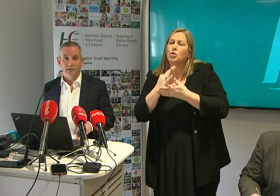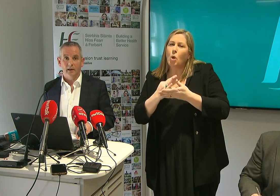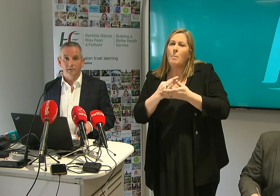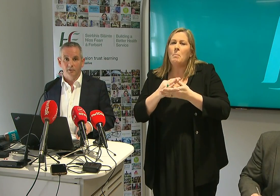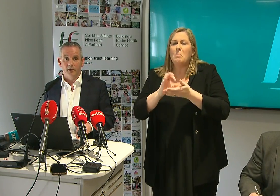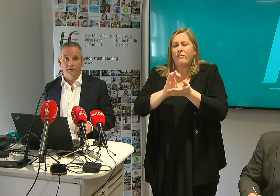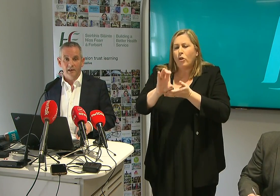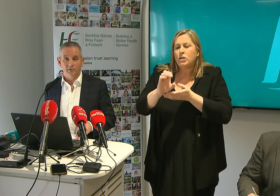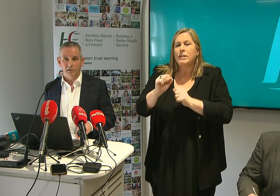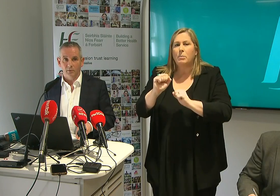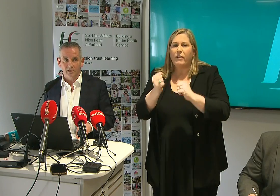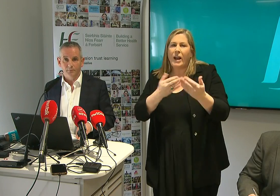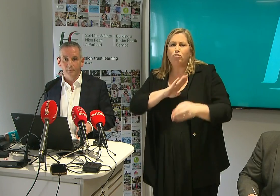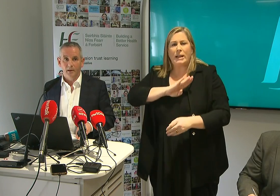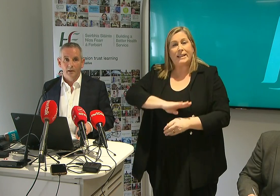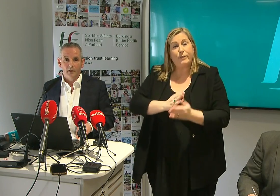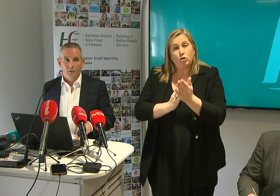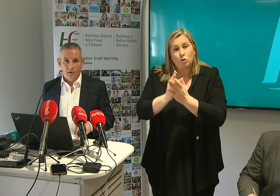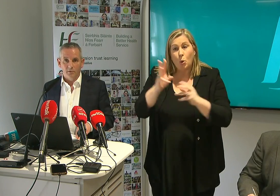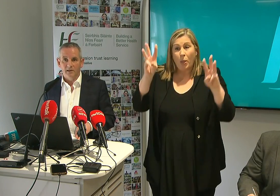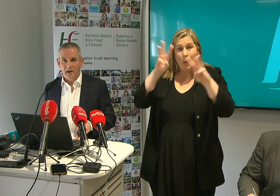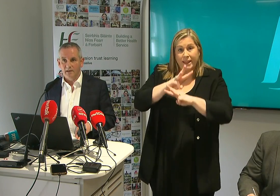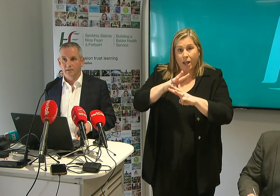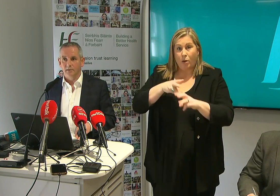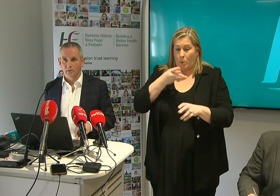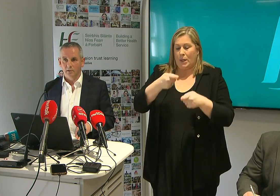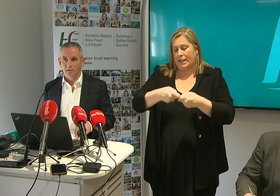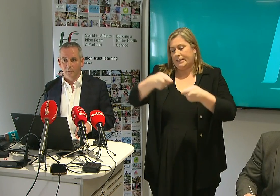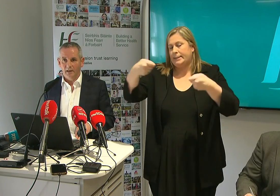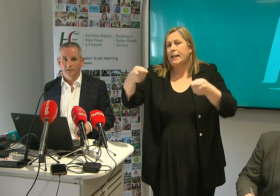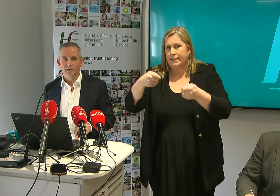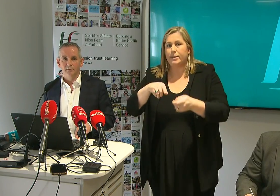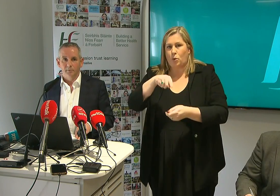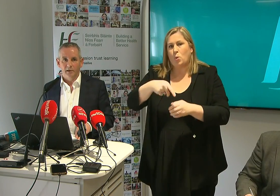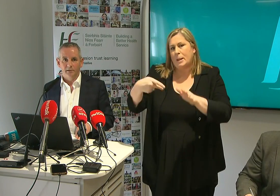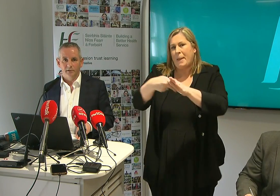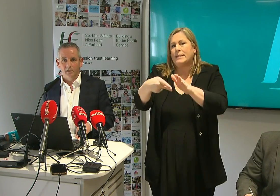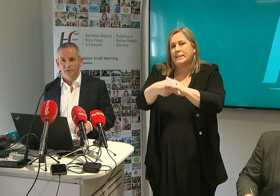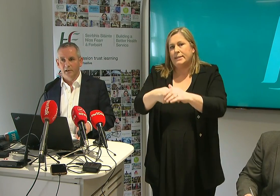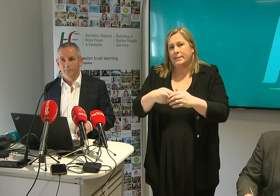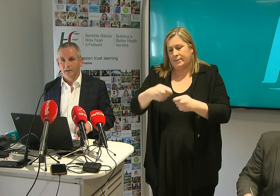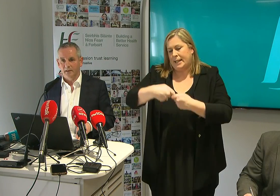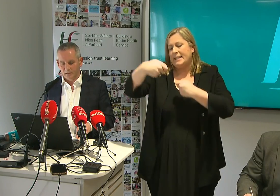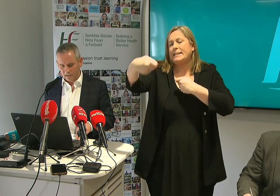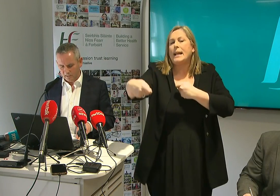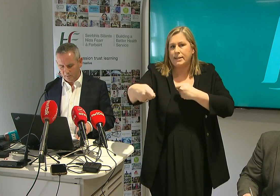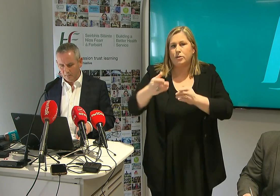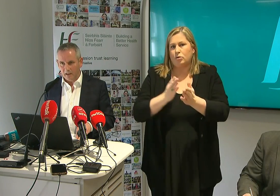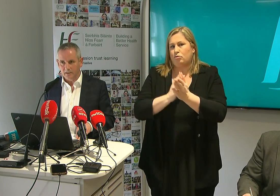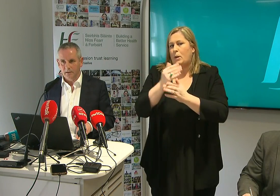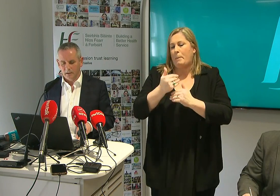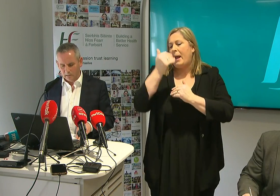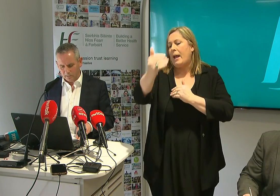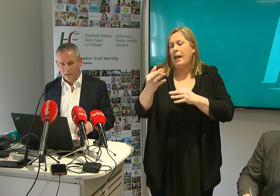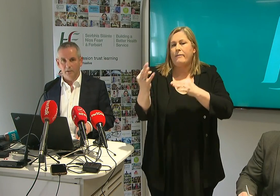beds to provide relief during the winter. We're going to extend those beds for a period of time, and that decision has been